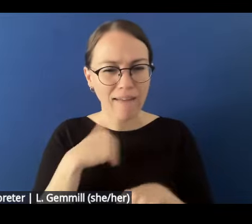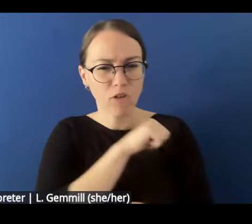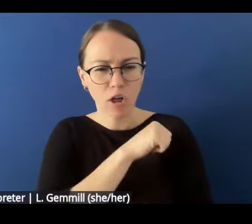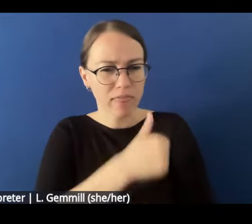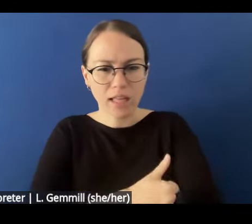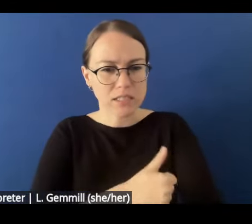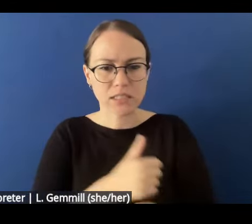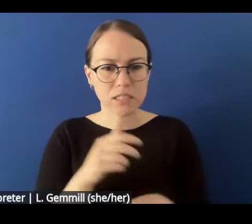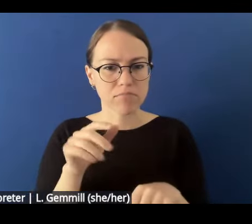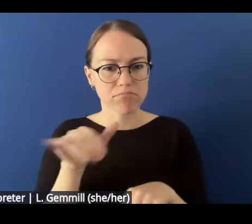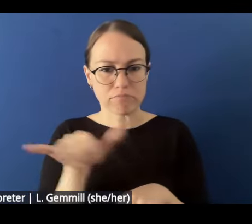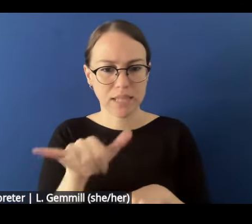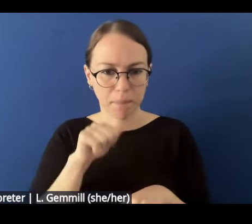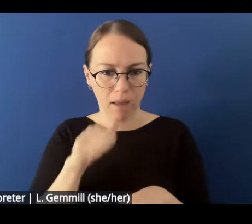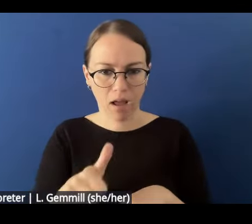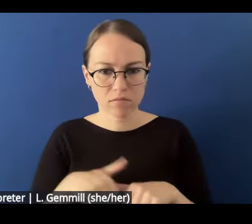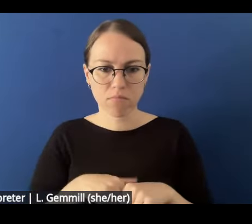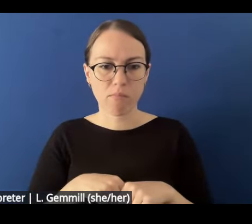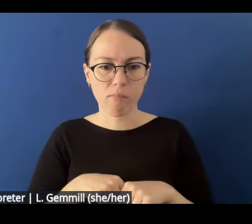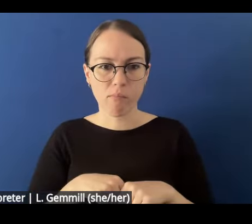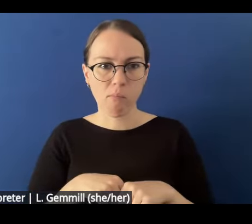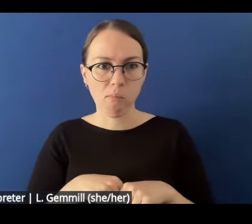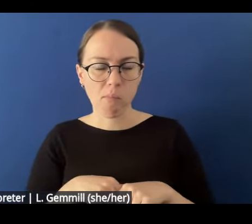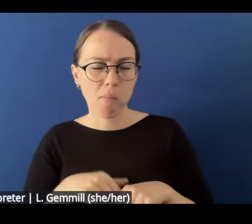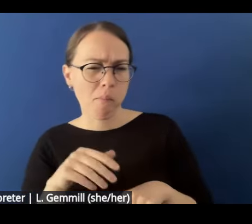So one of the things, if you have